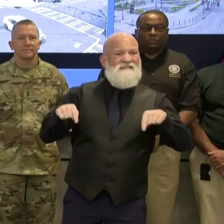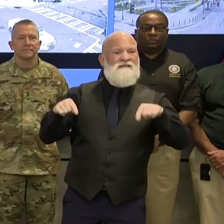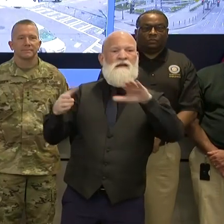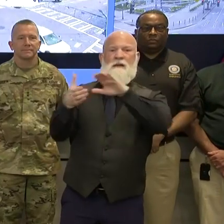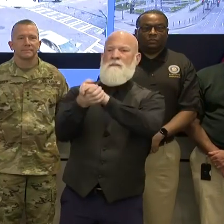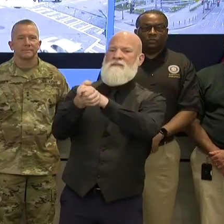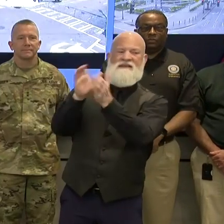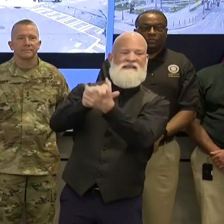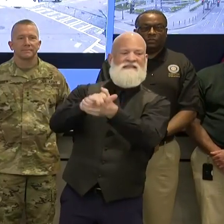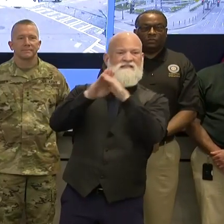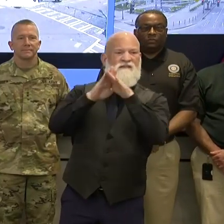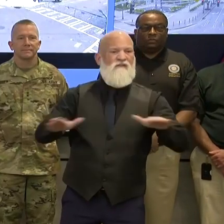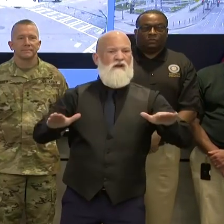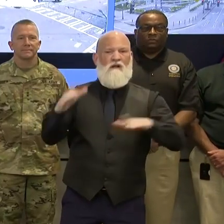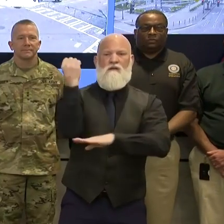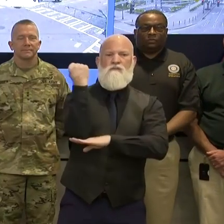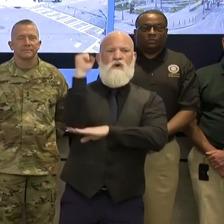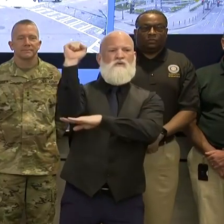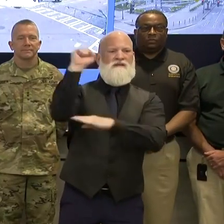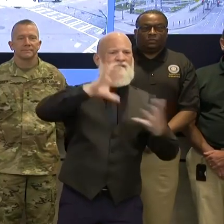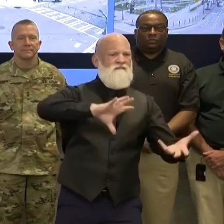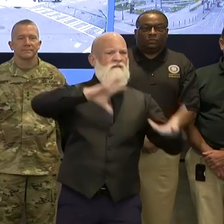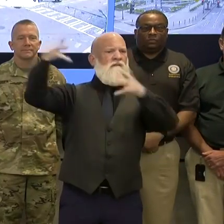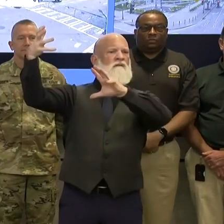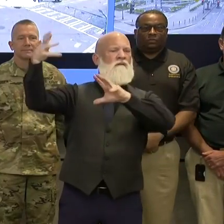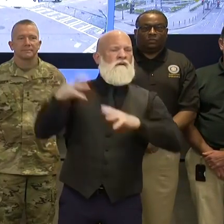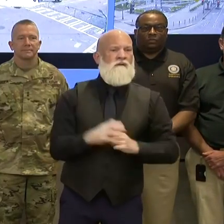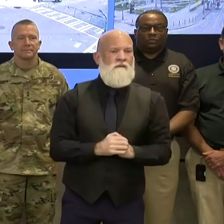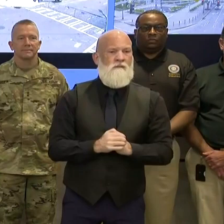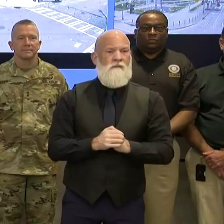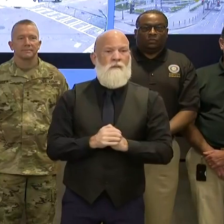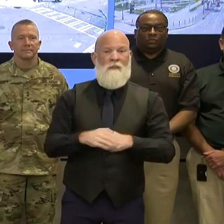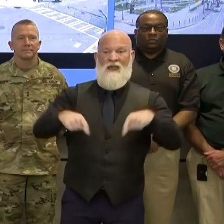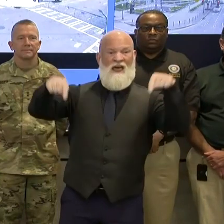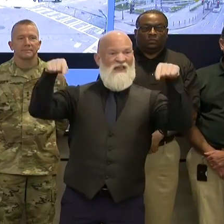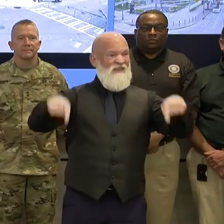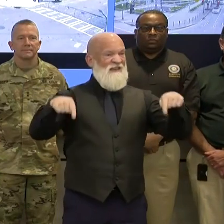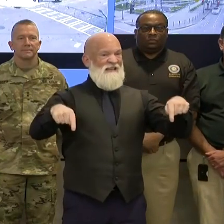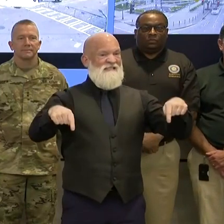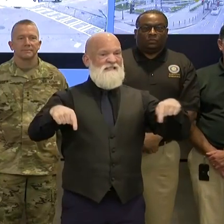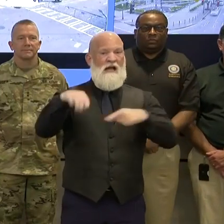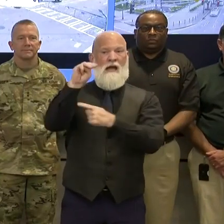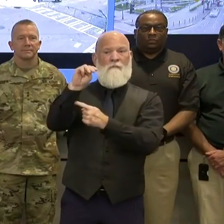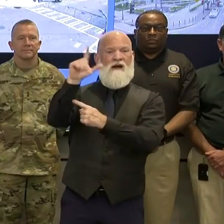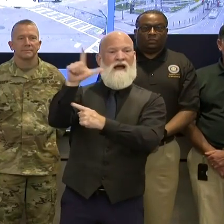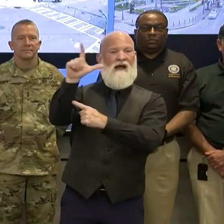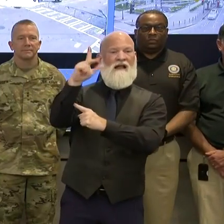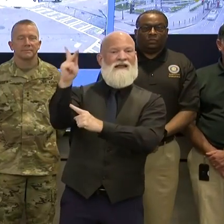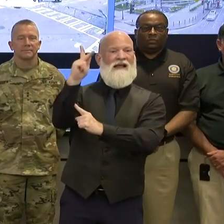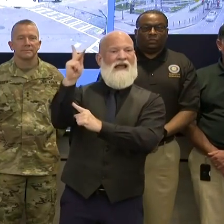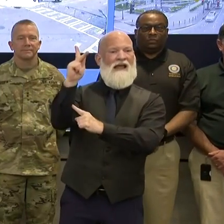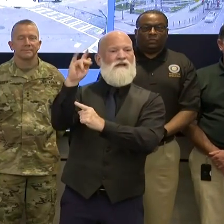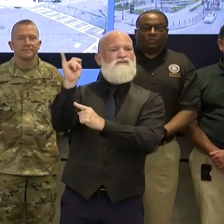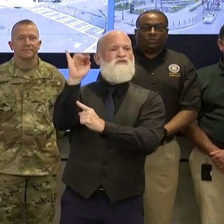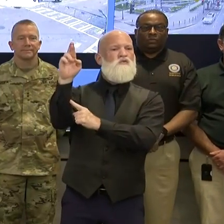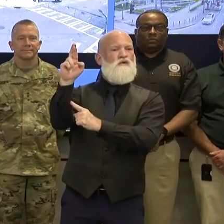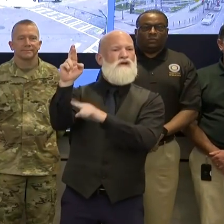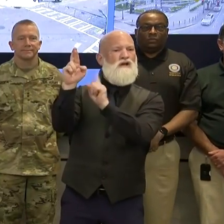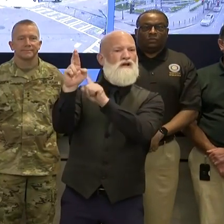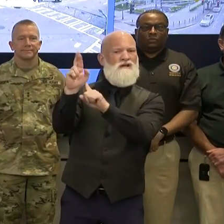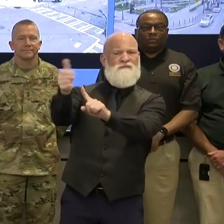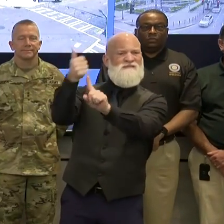of Dr. Martin Luther King Jr., this is a city where his legacy looms, urging us all to seek